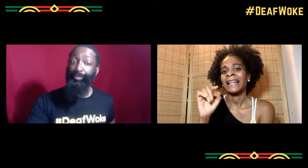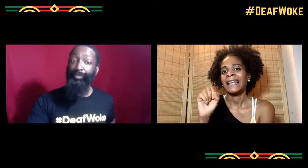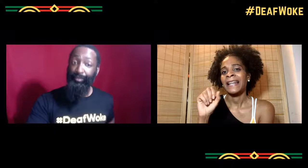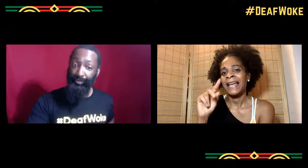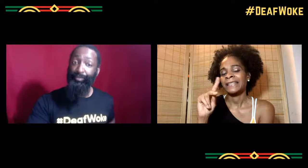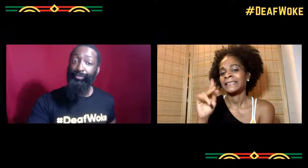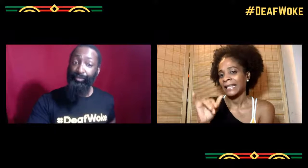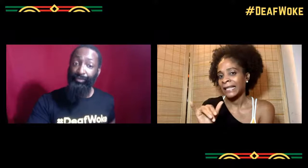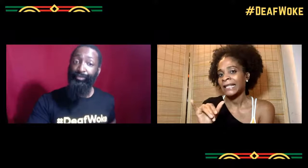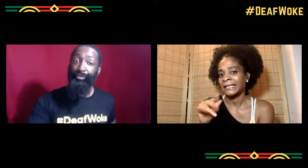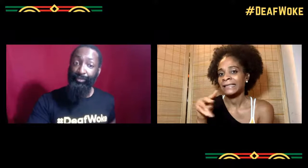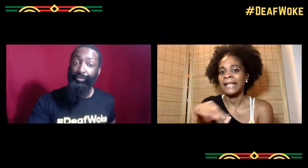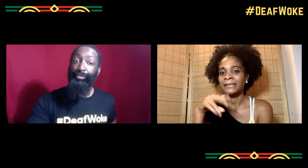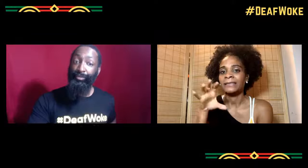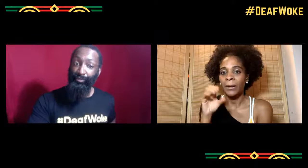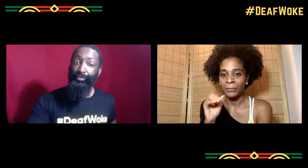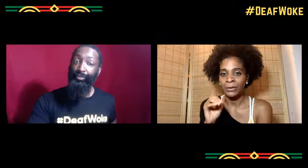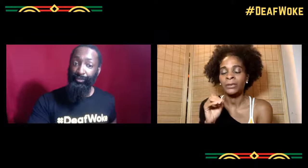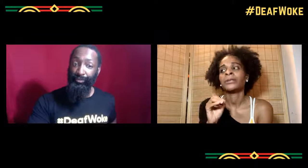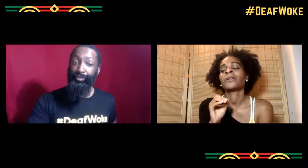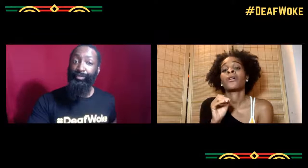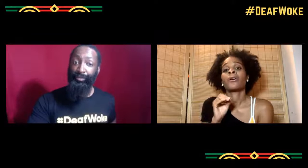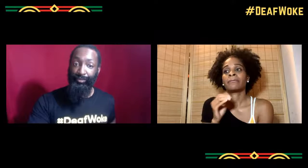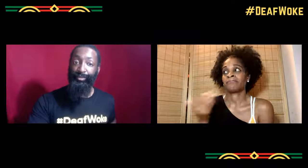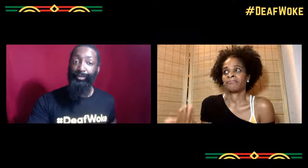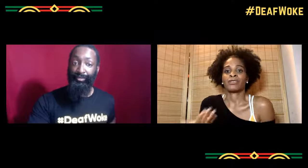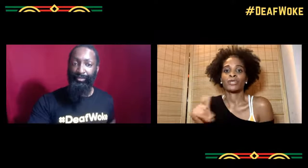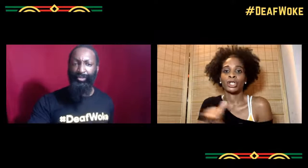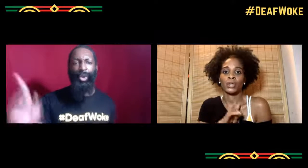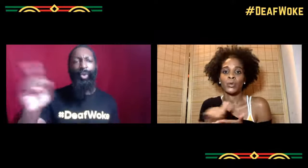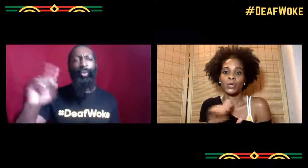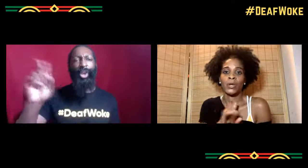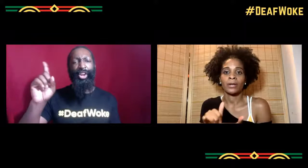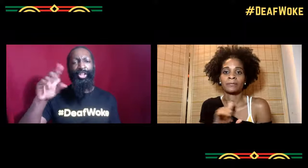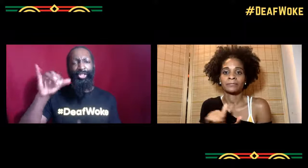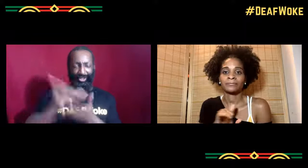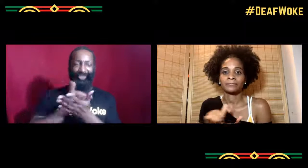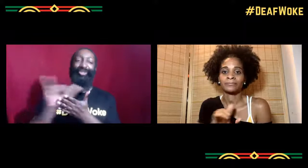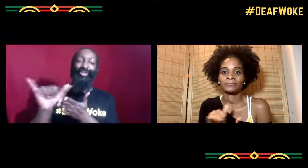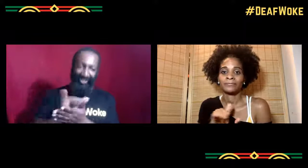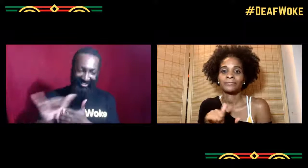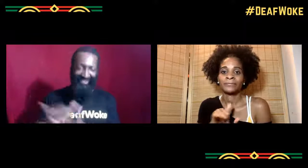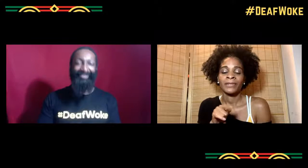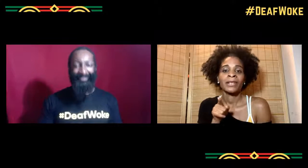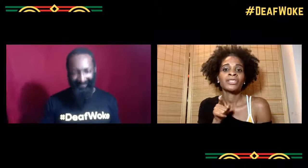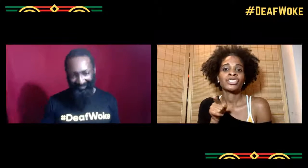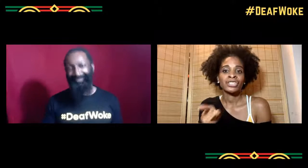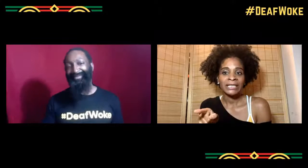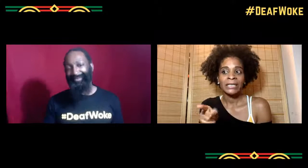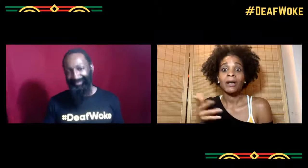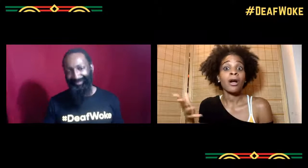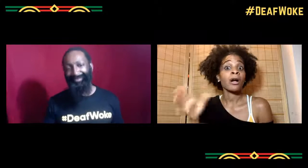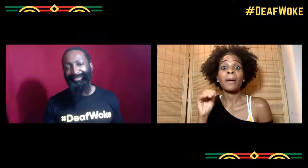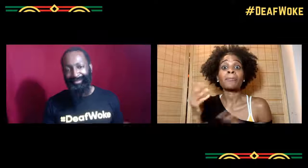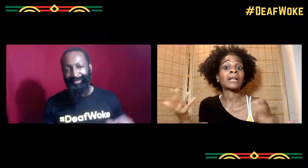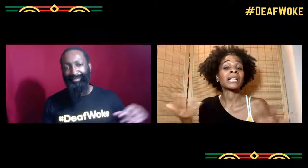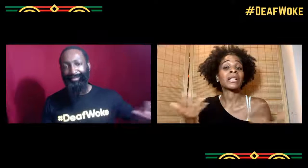with Heidi Lesky, our company, out in New York.